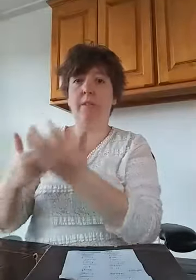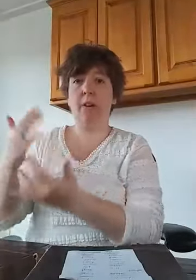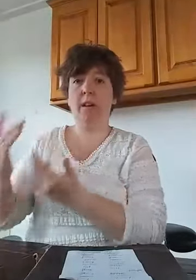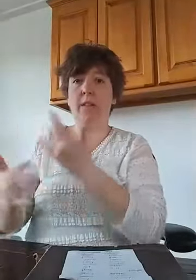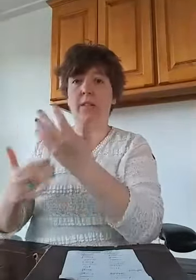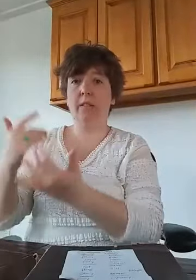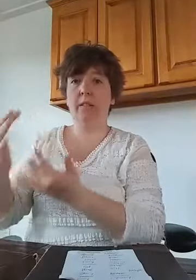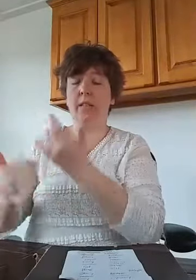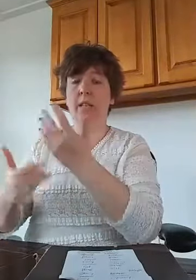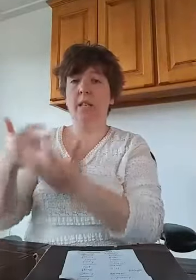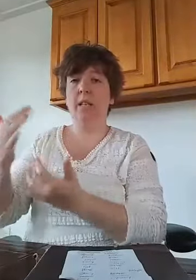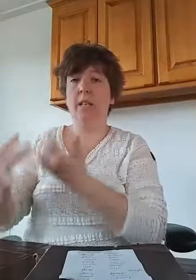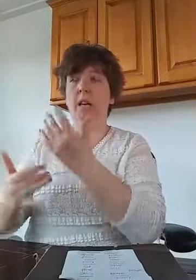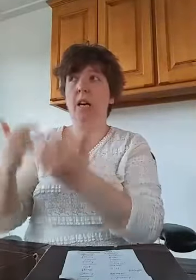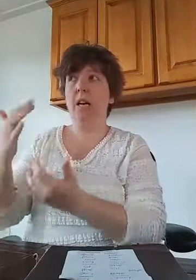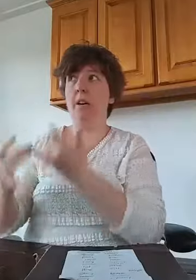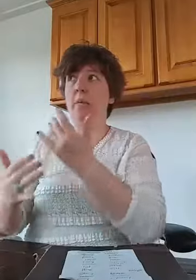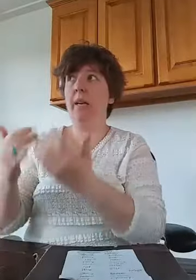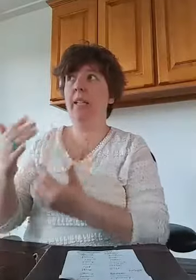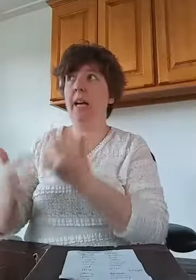fire. I always have